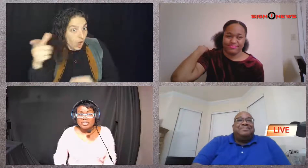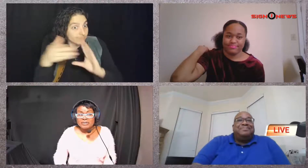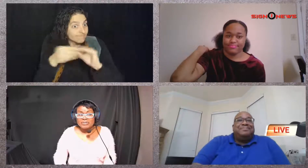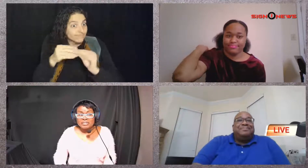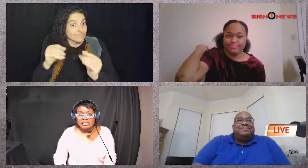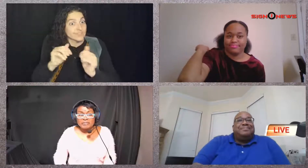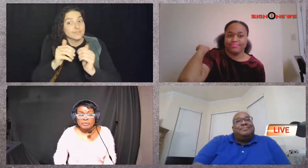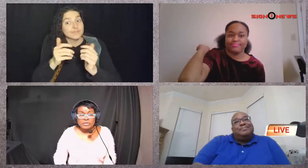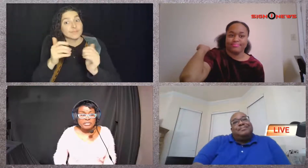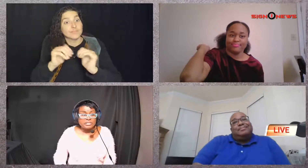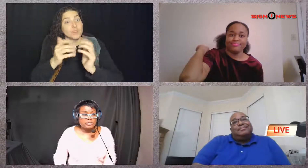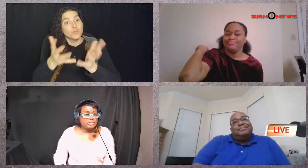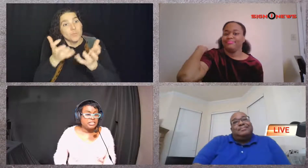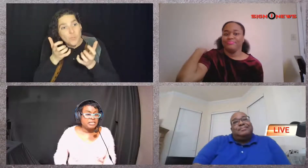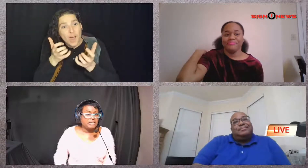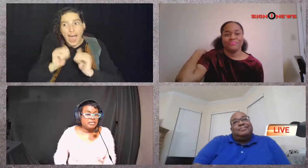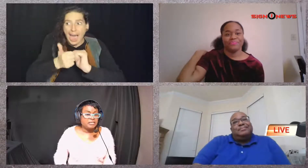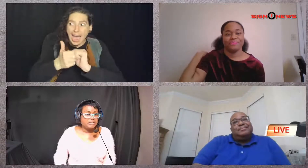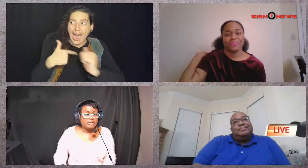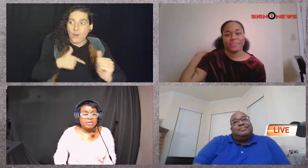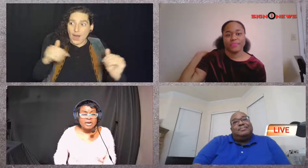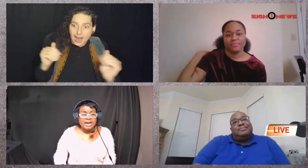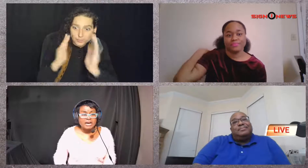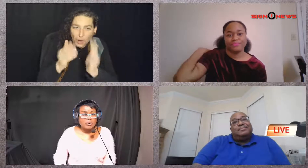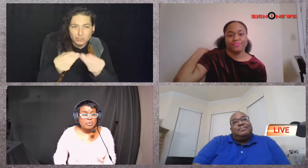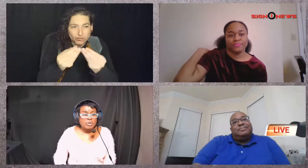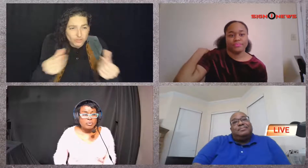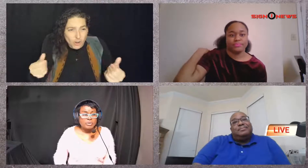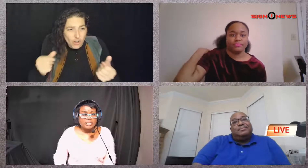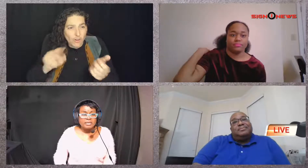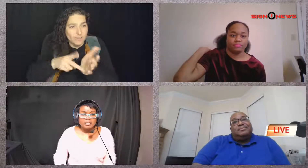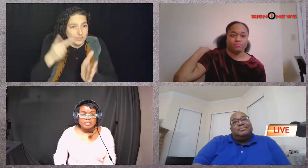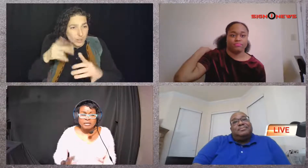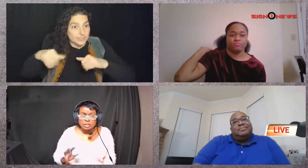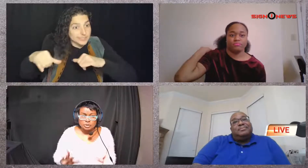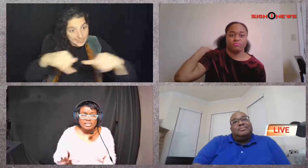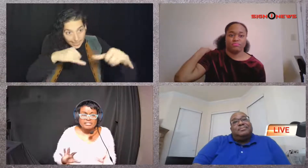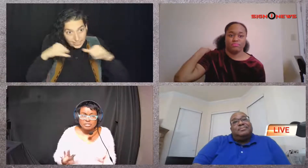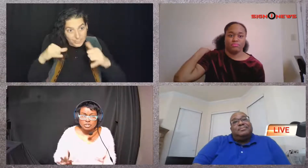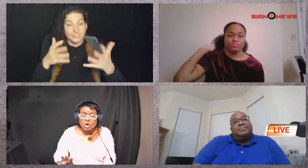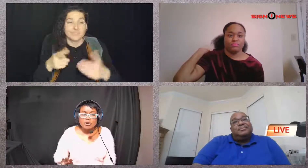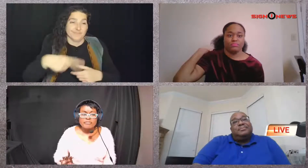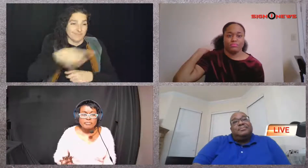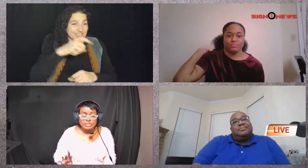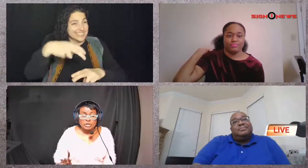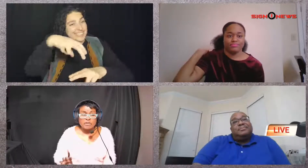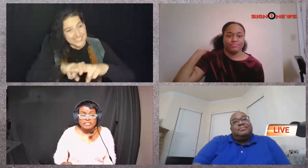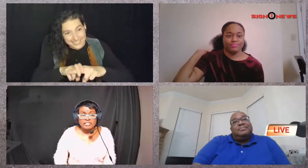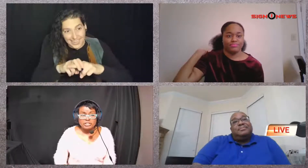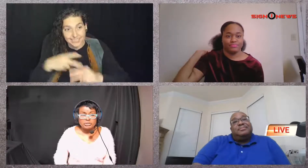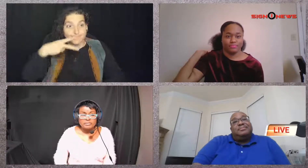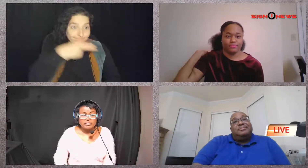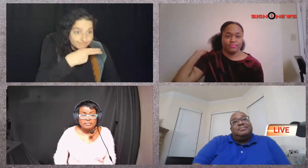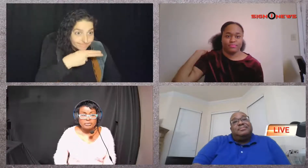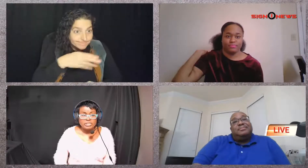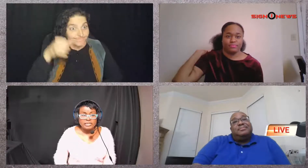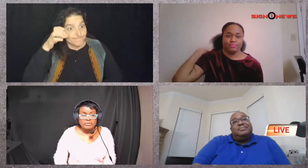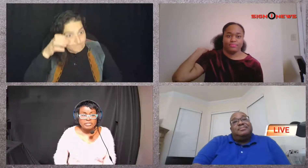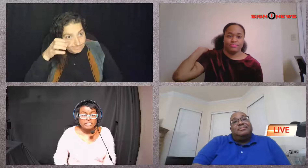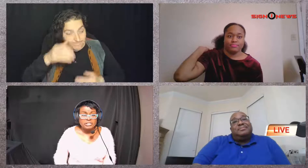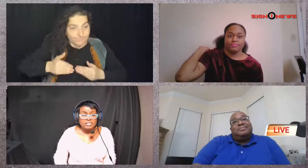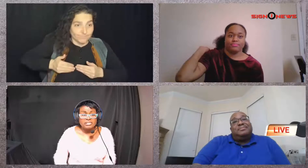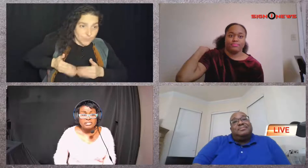And so now, the deaf community, did you see, how we can address and resolve this issue of